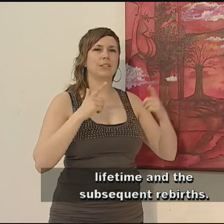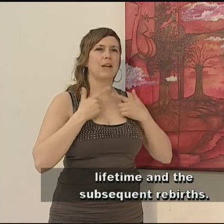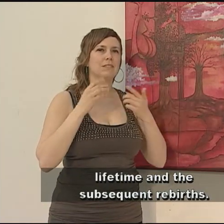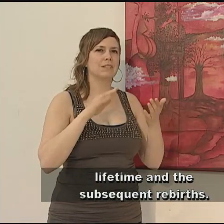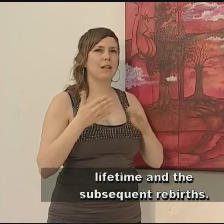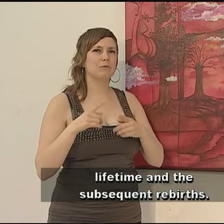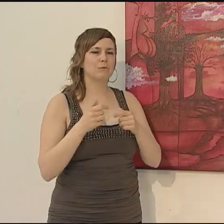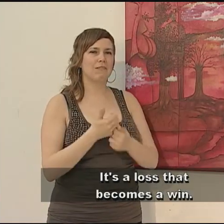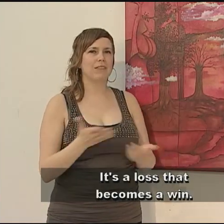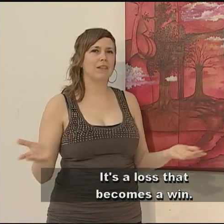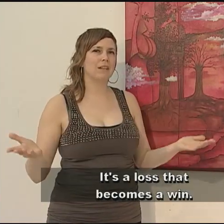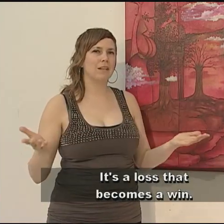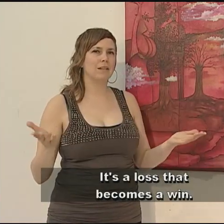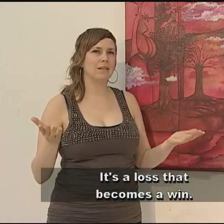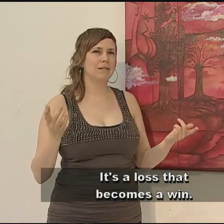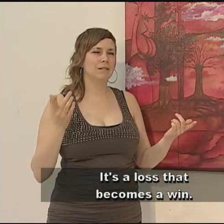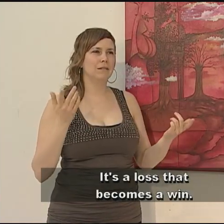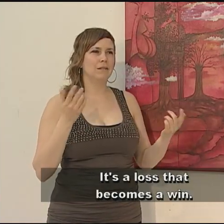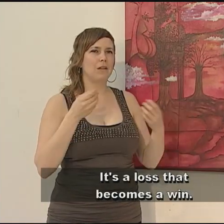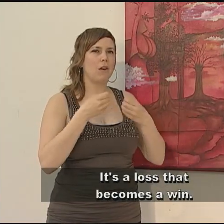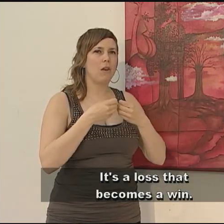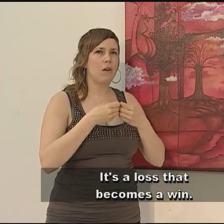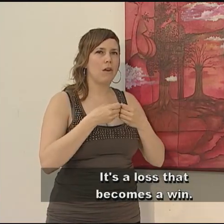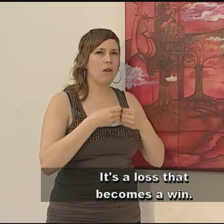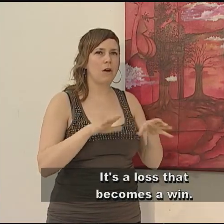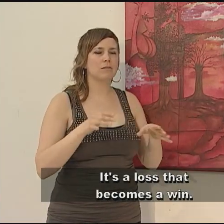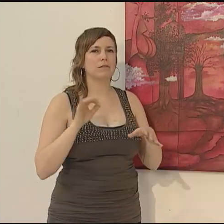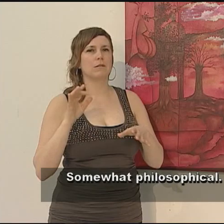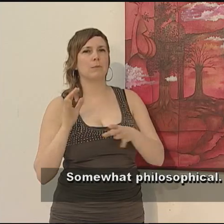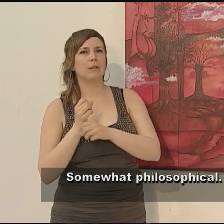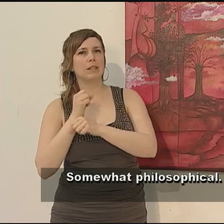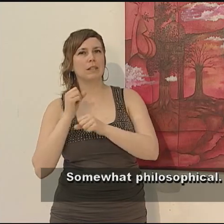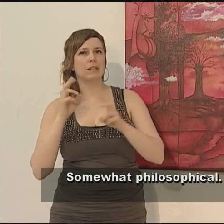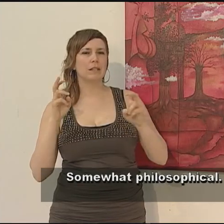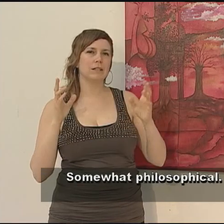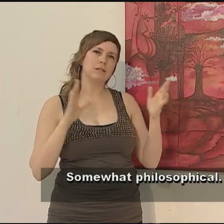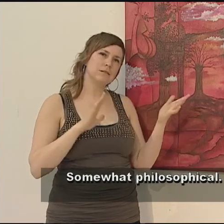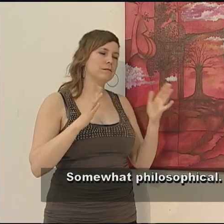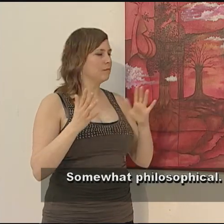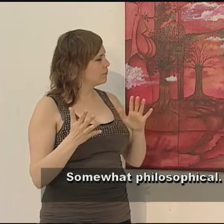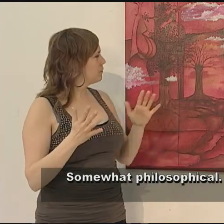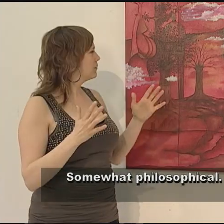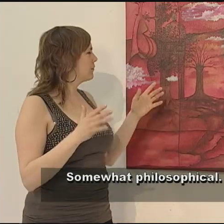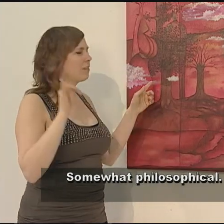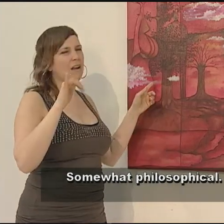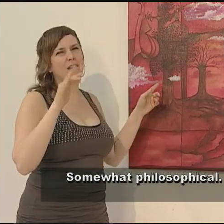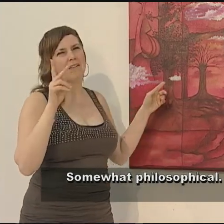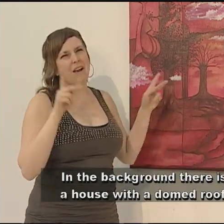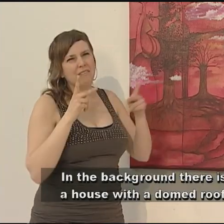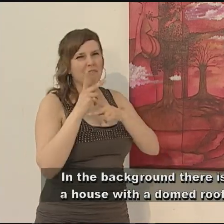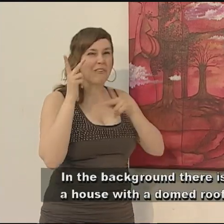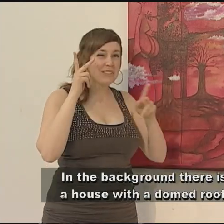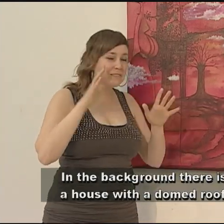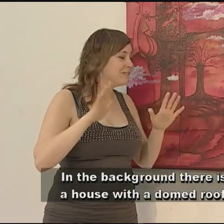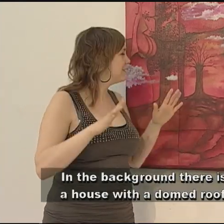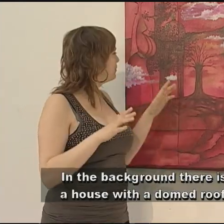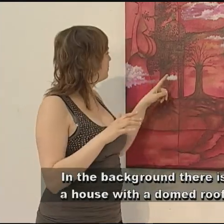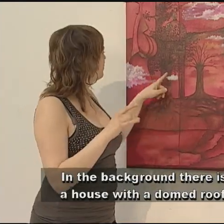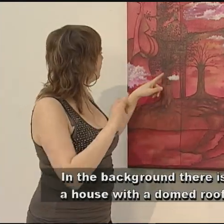rebirths. It's a loss that becomes a win, somewhat philosophical. In the background,